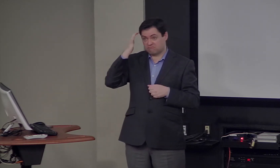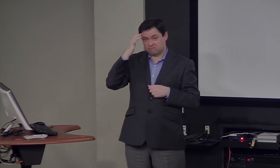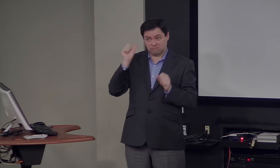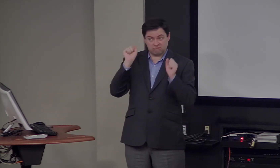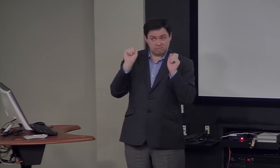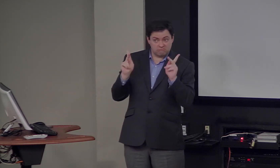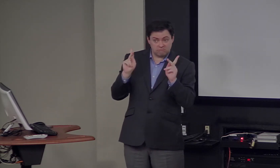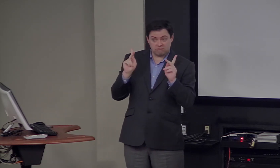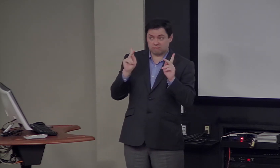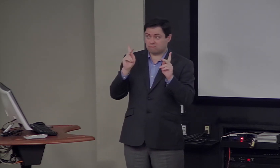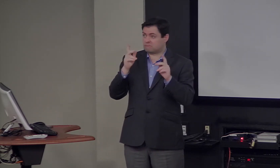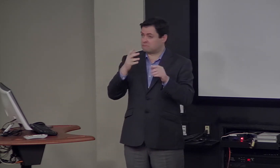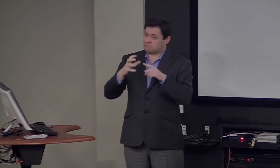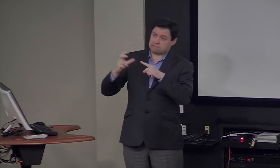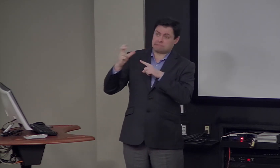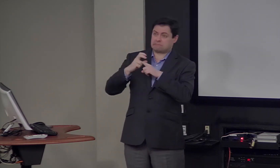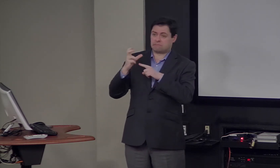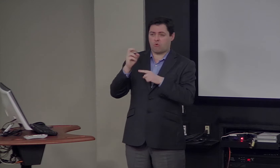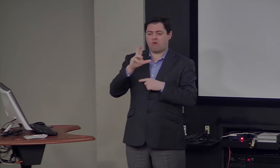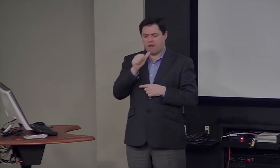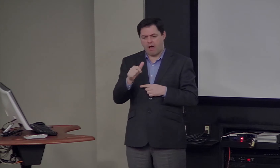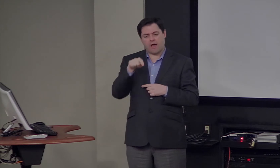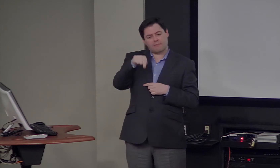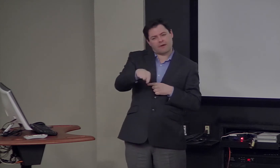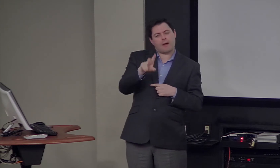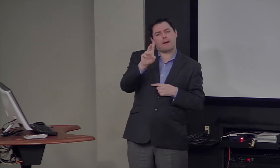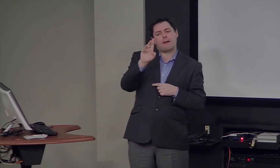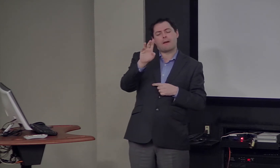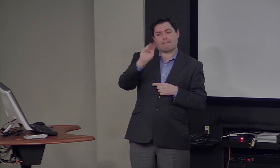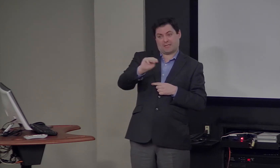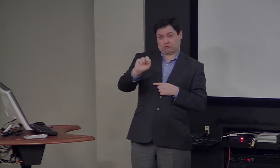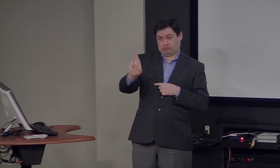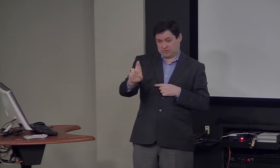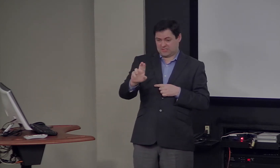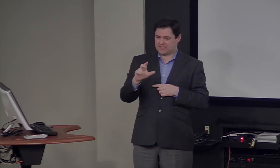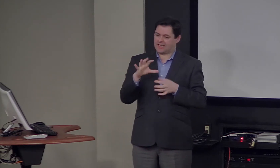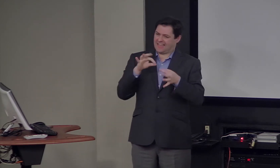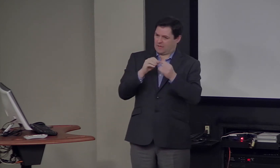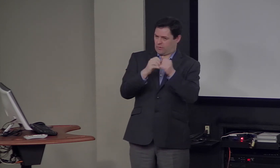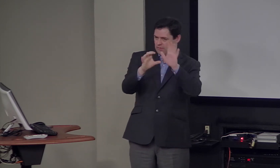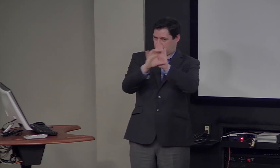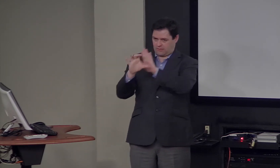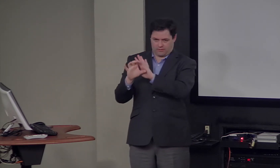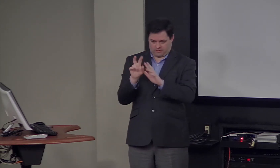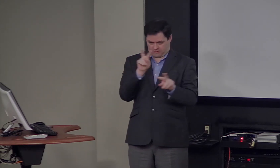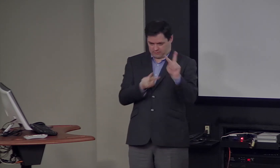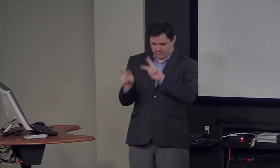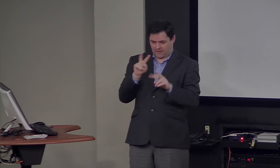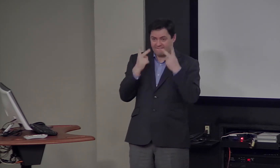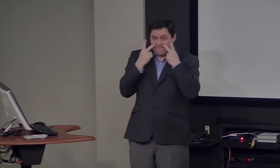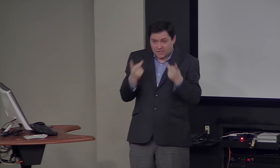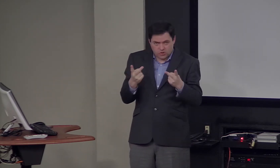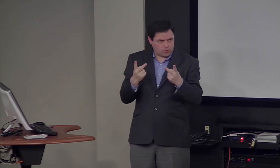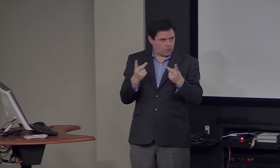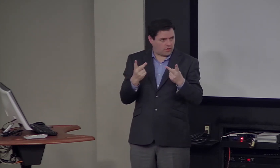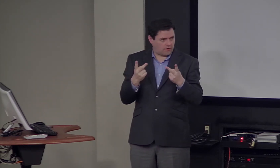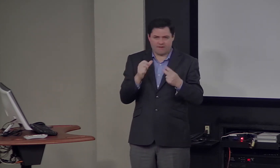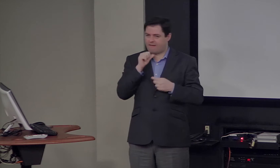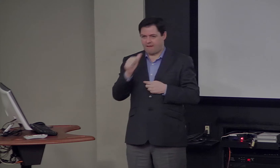IQ, determining how a person's IQ, cognitive ability, really translated into their